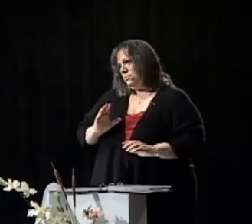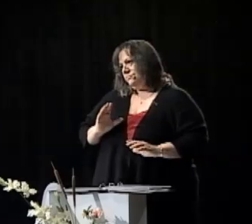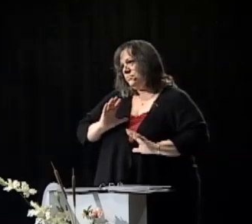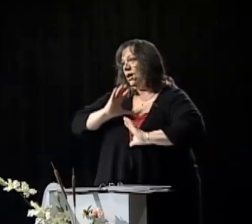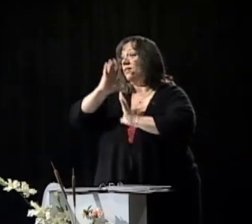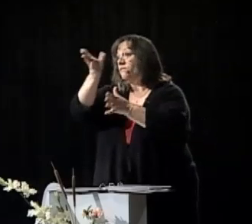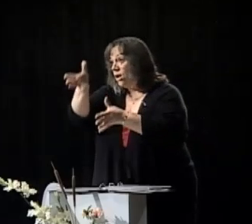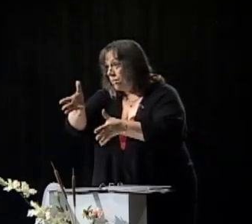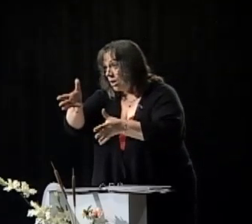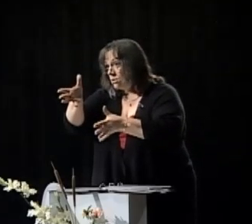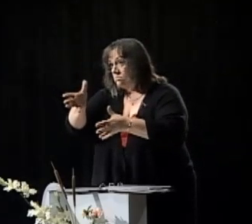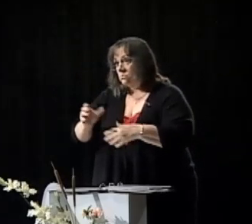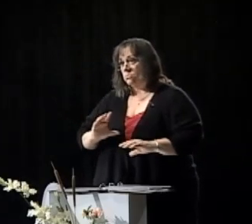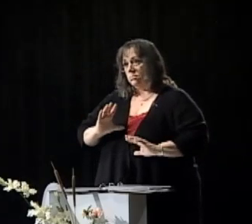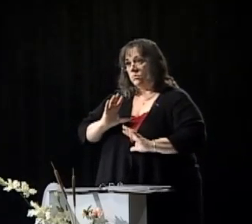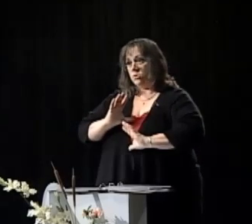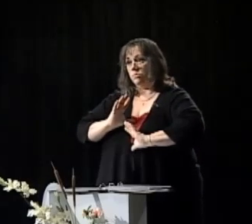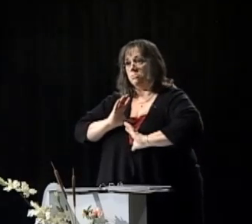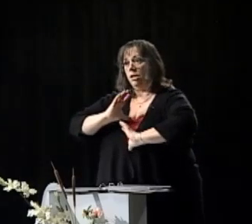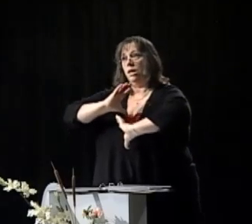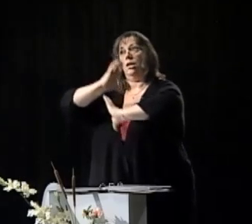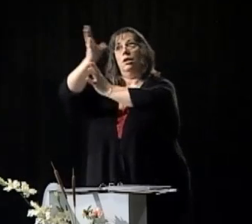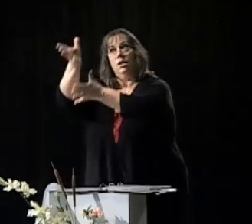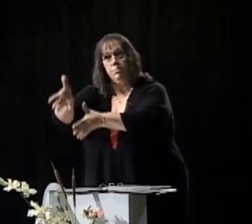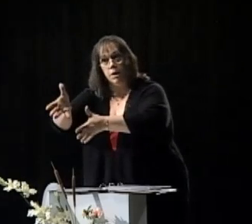Are you vomiting? So it's really kind of up and out.